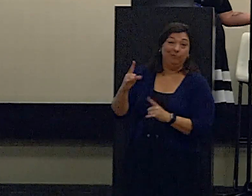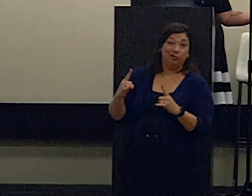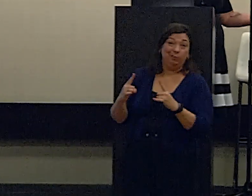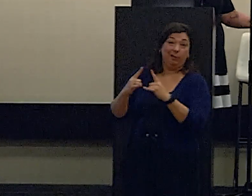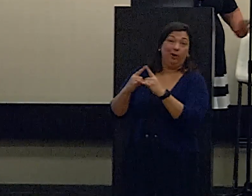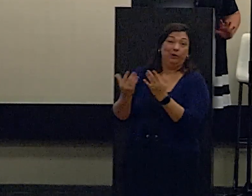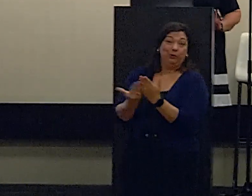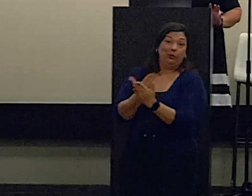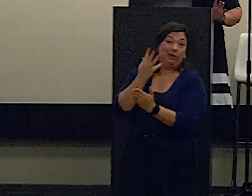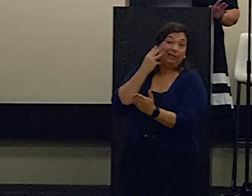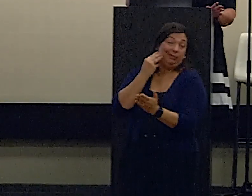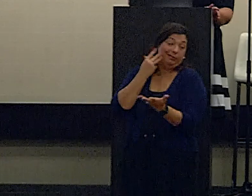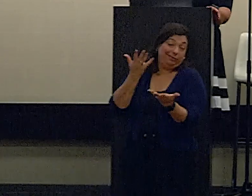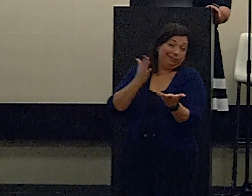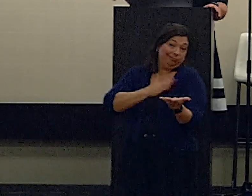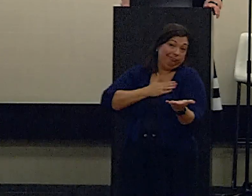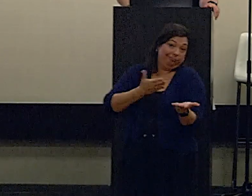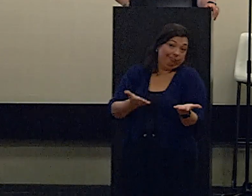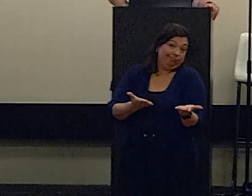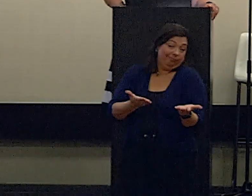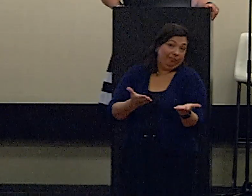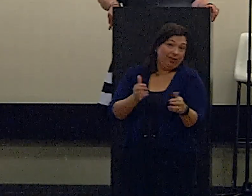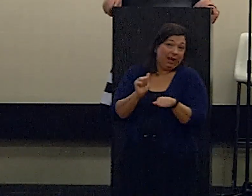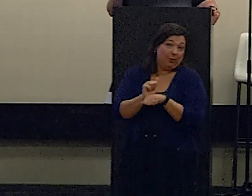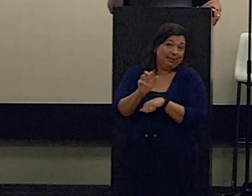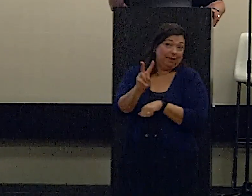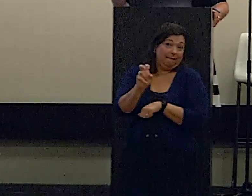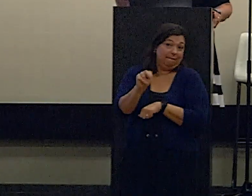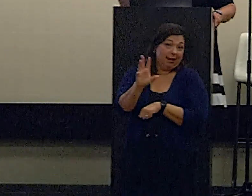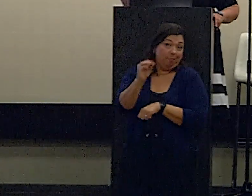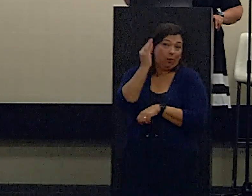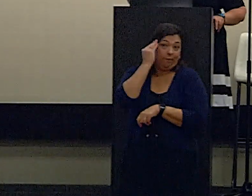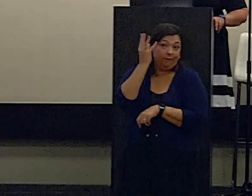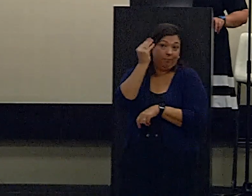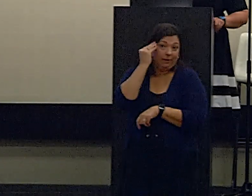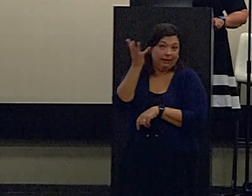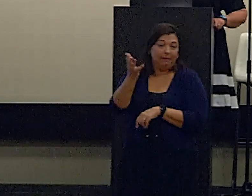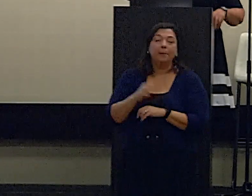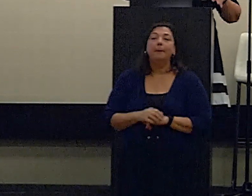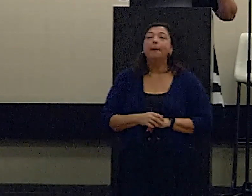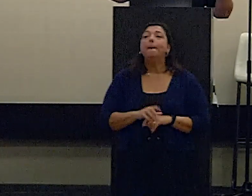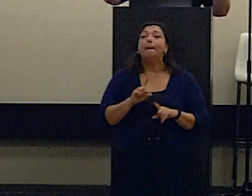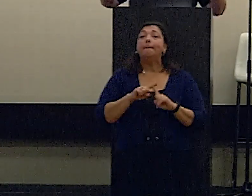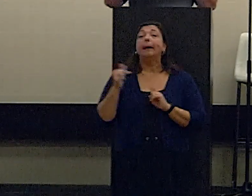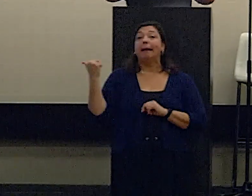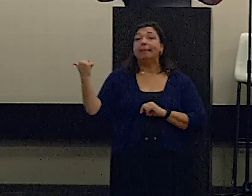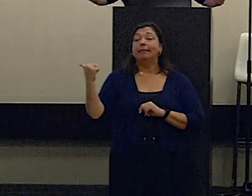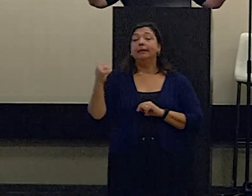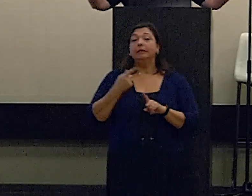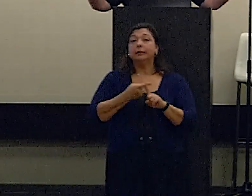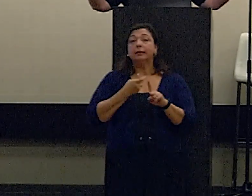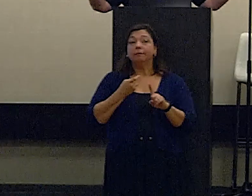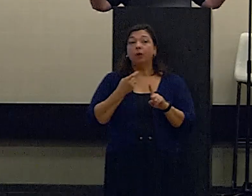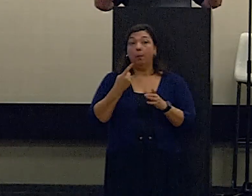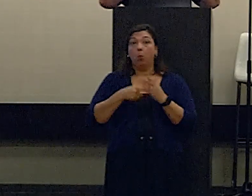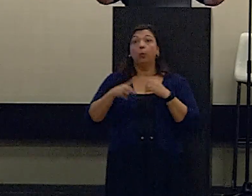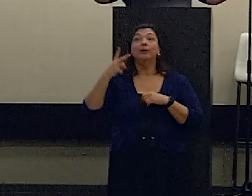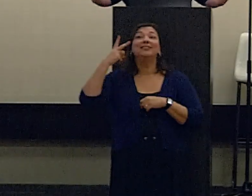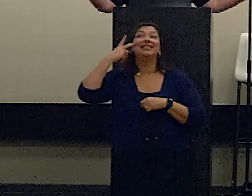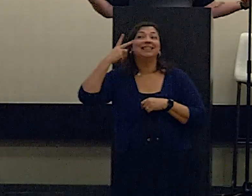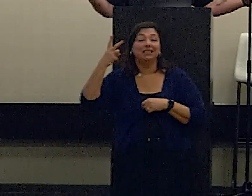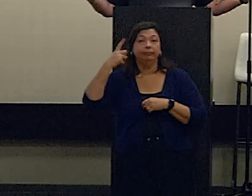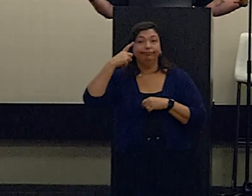new experiences, I'll send you my Venmo. But this is coming from things that we've seen. These